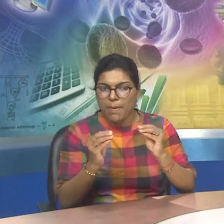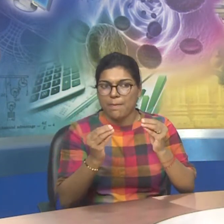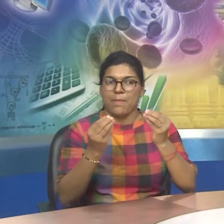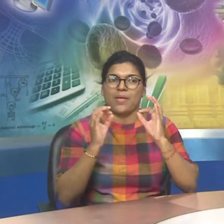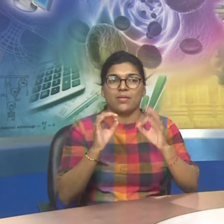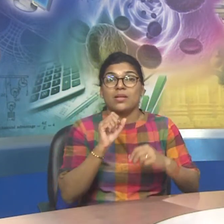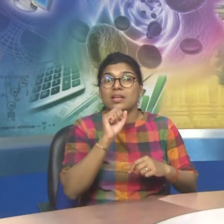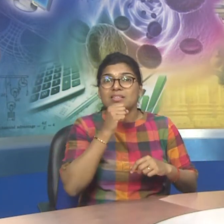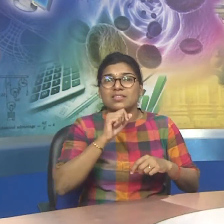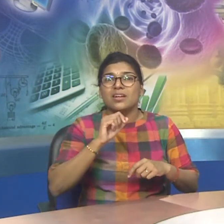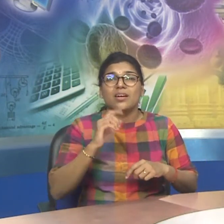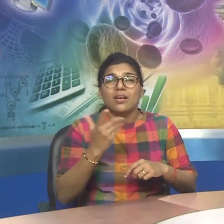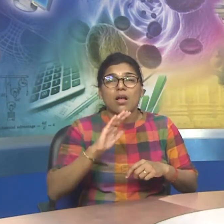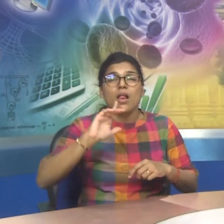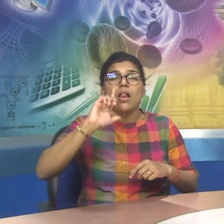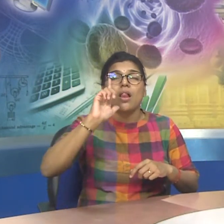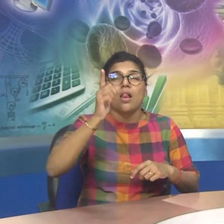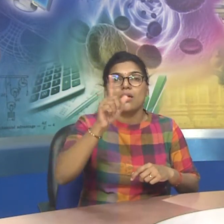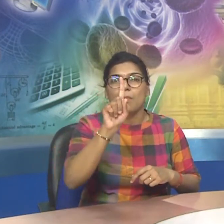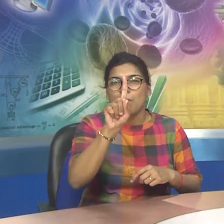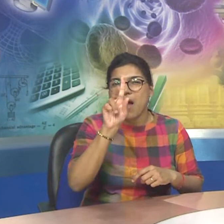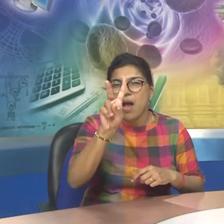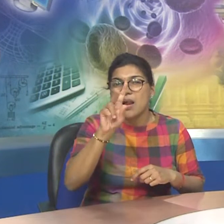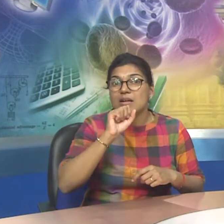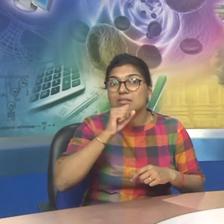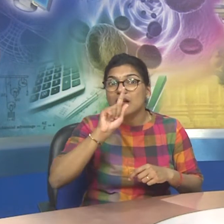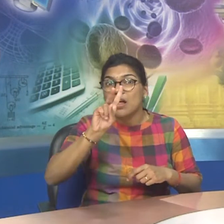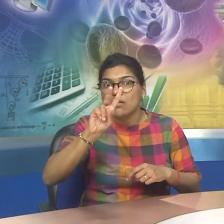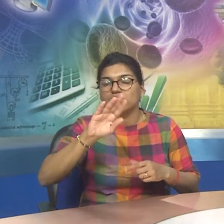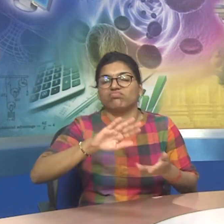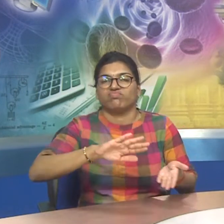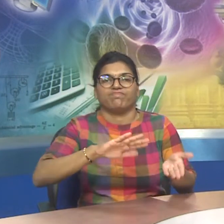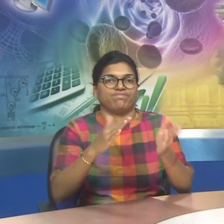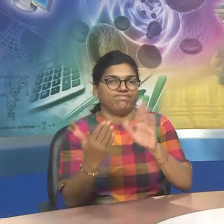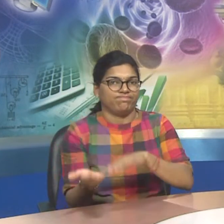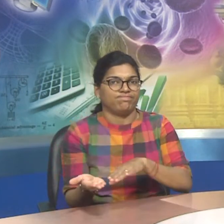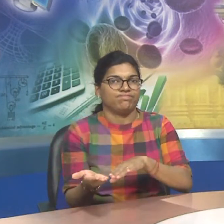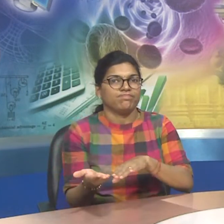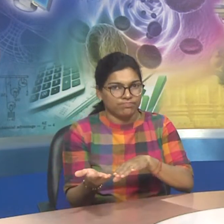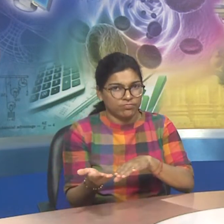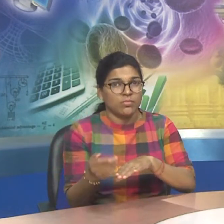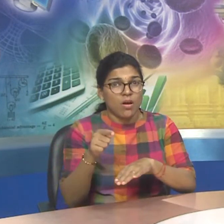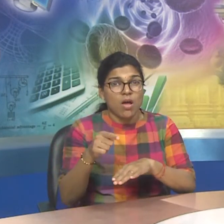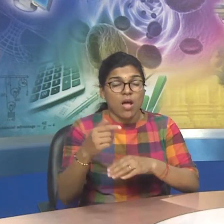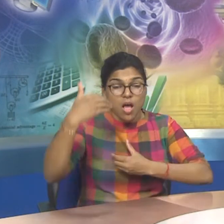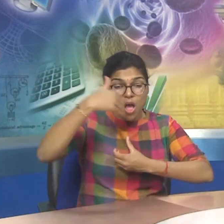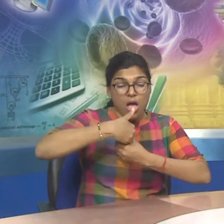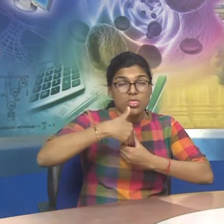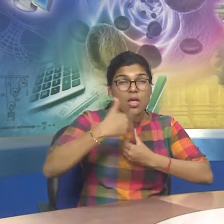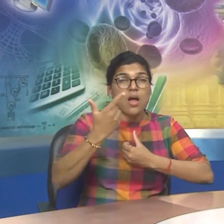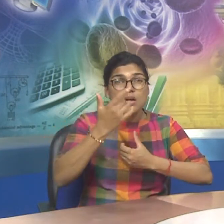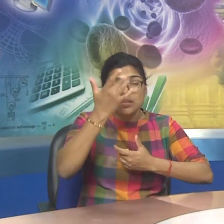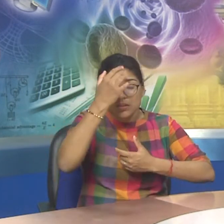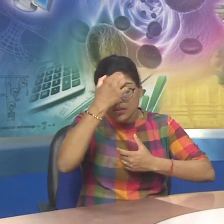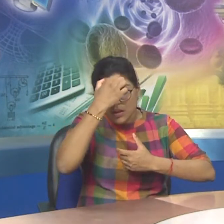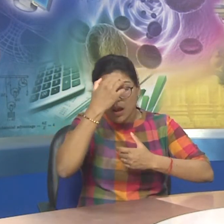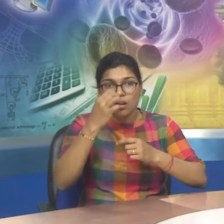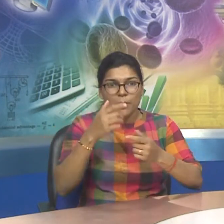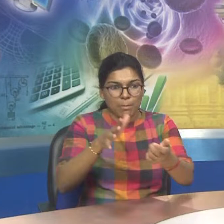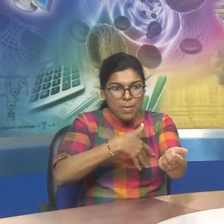And later on, when Sadako was 12, she got leukemia, and also known as